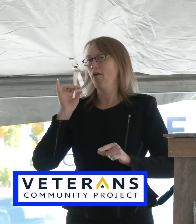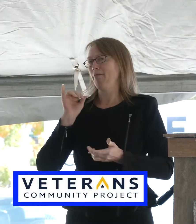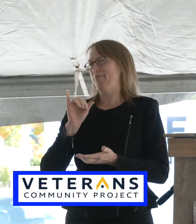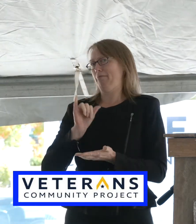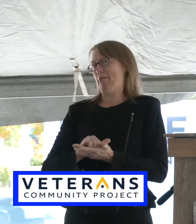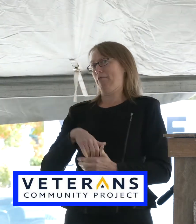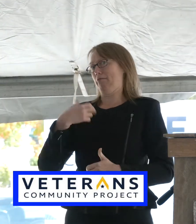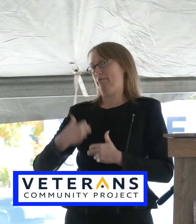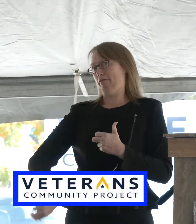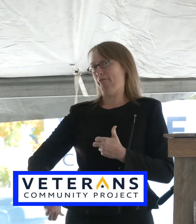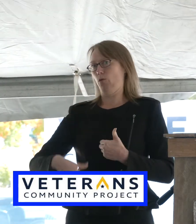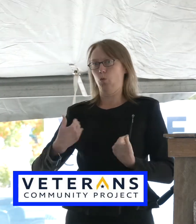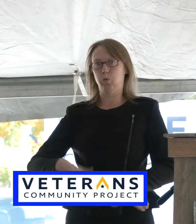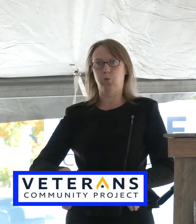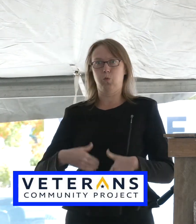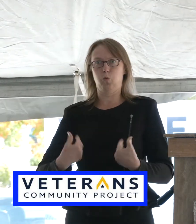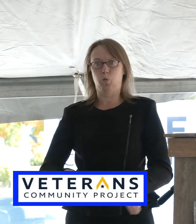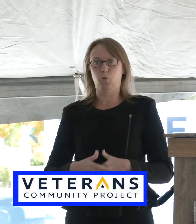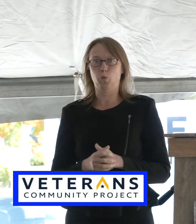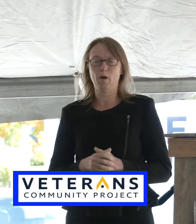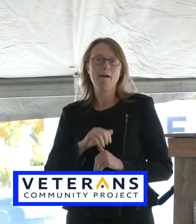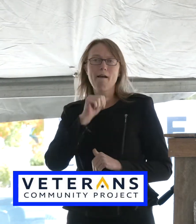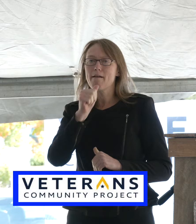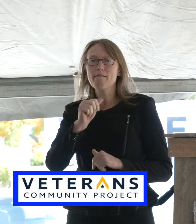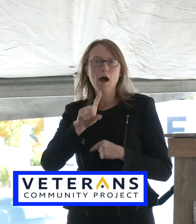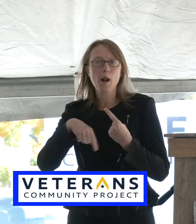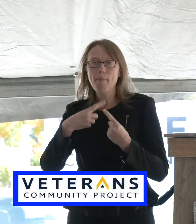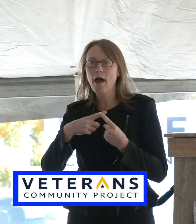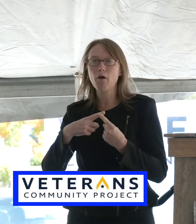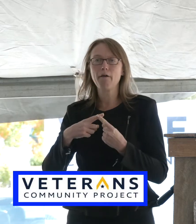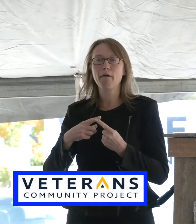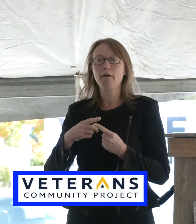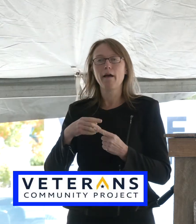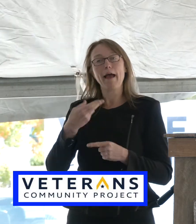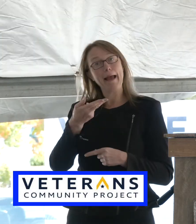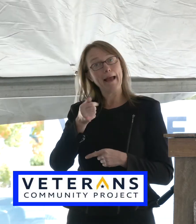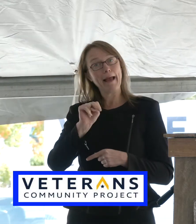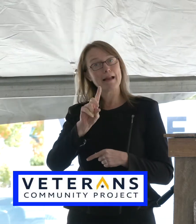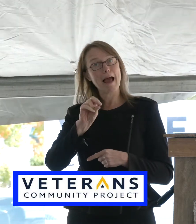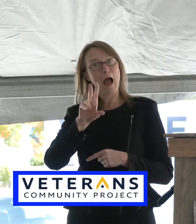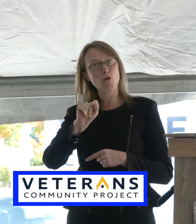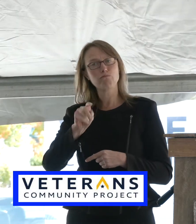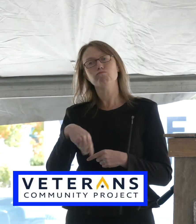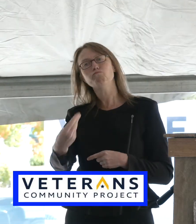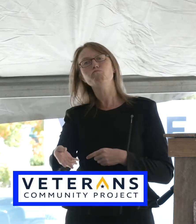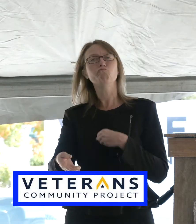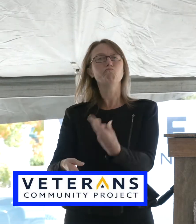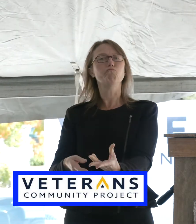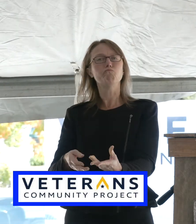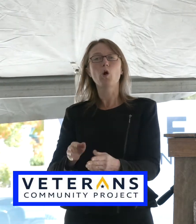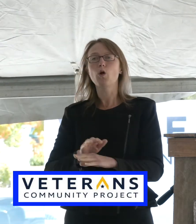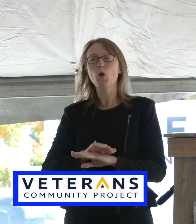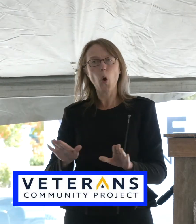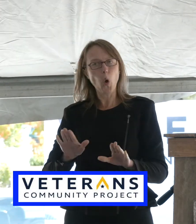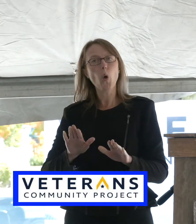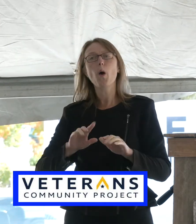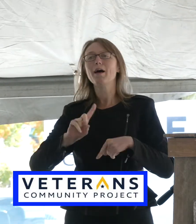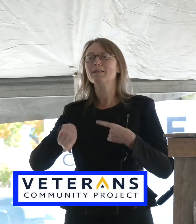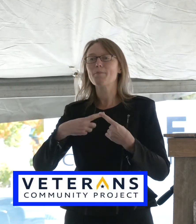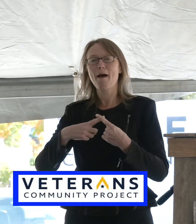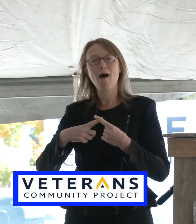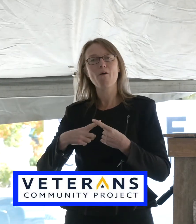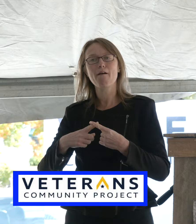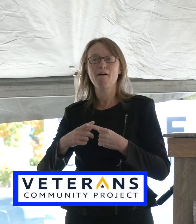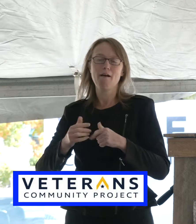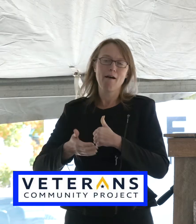about handouts. It's about hand up. It's how do you help veterans get back on their feet? How do they deal with the situations